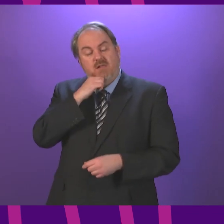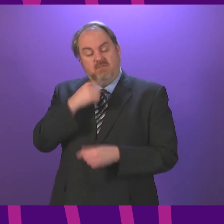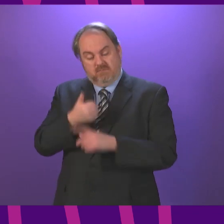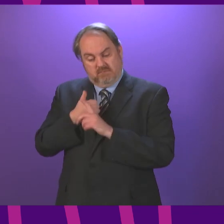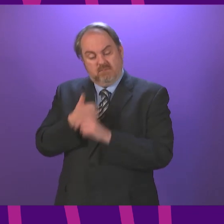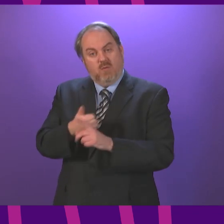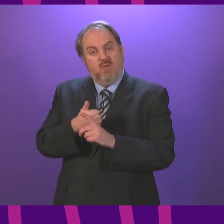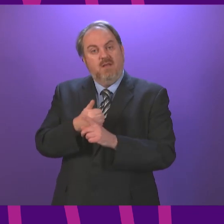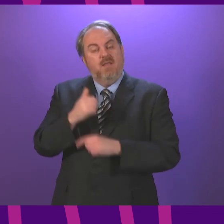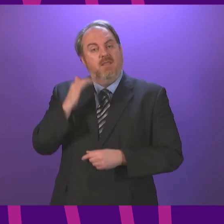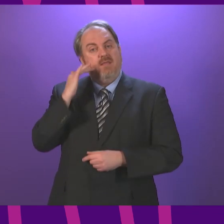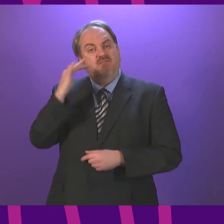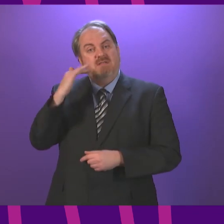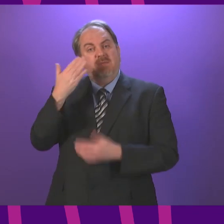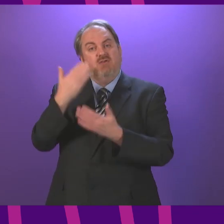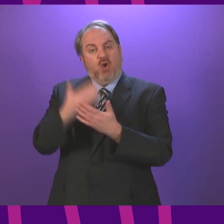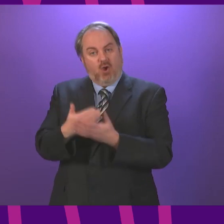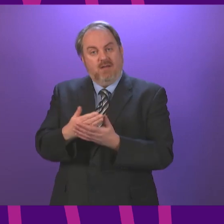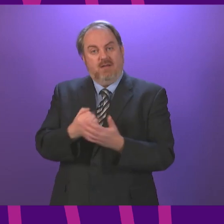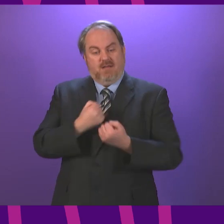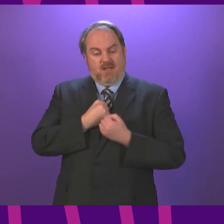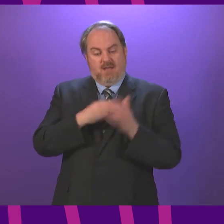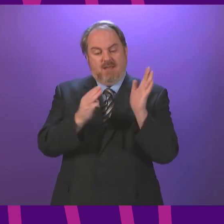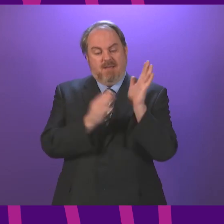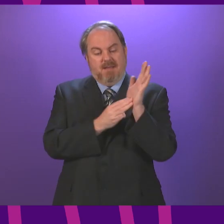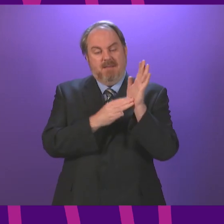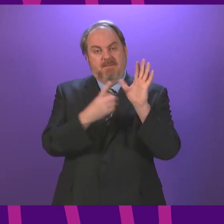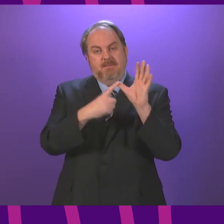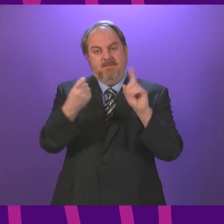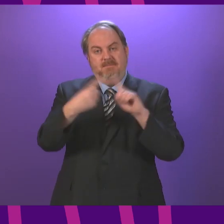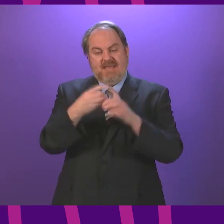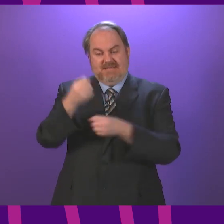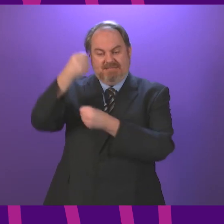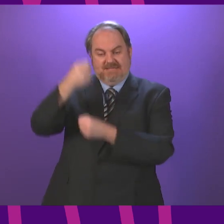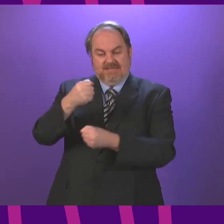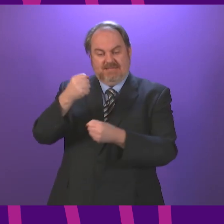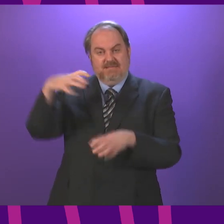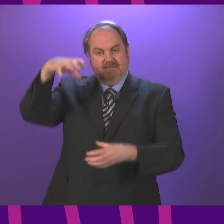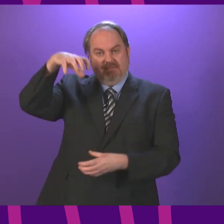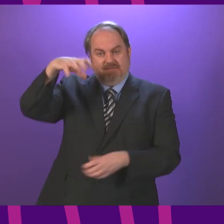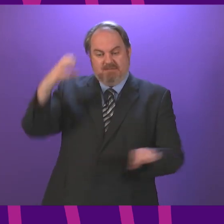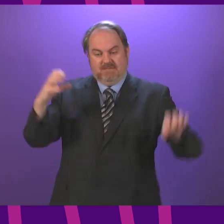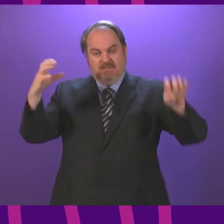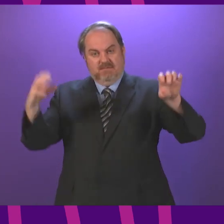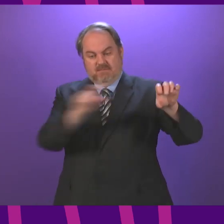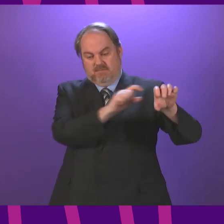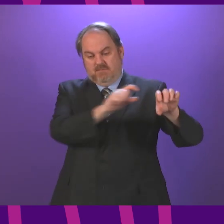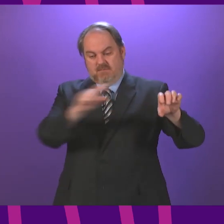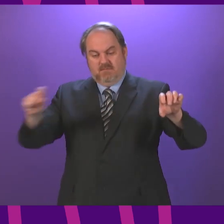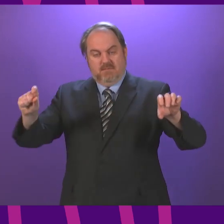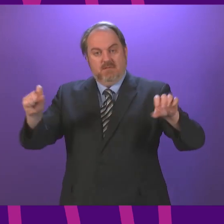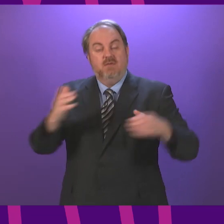on that mace, but I will also demand the right to due process, which one party at least is not prepared